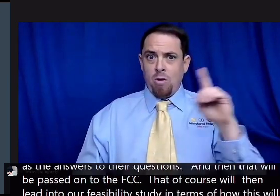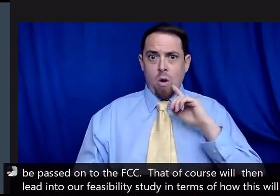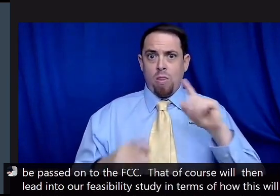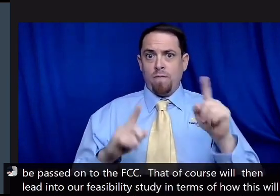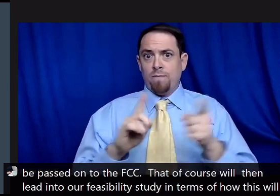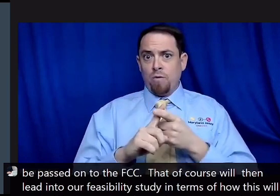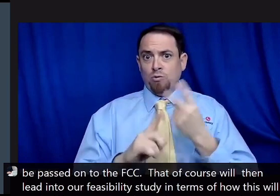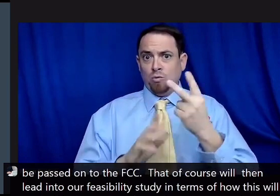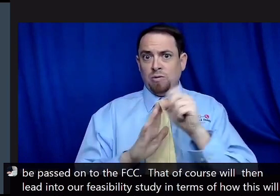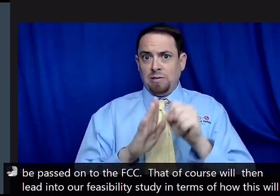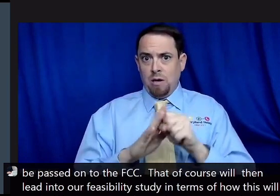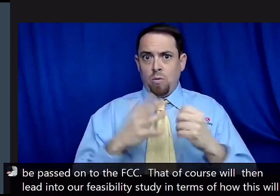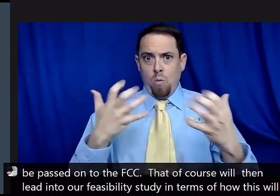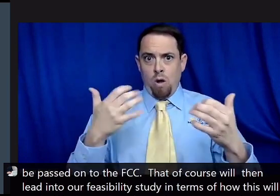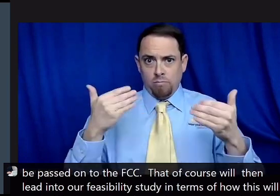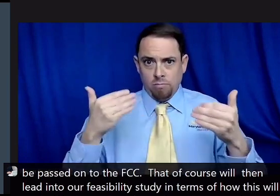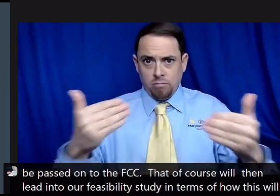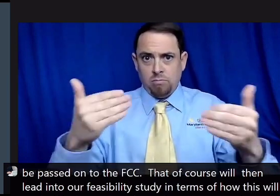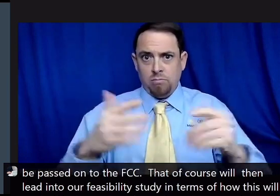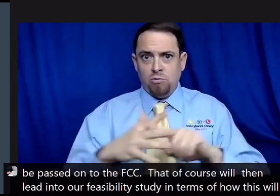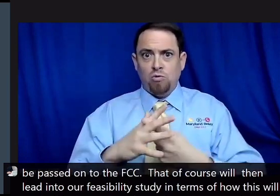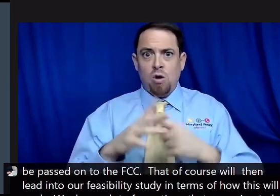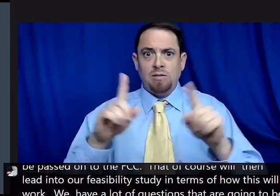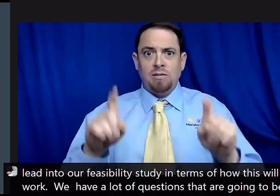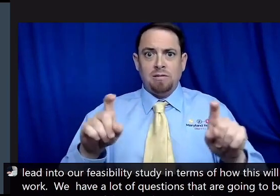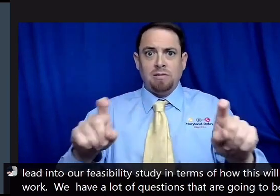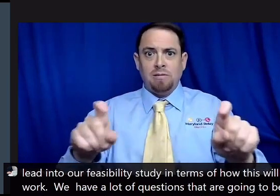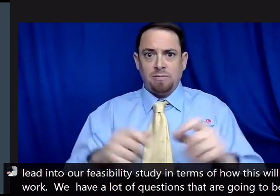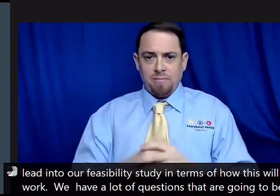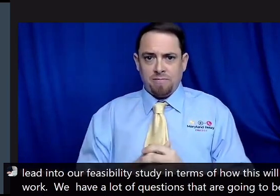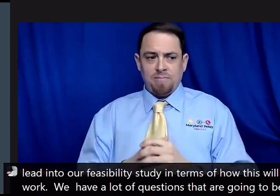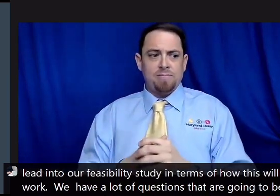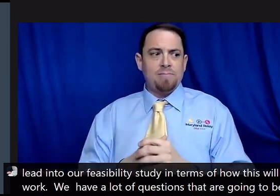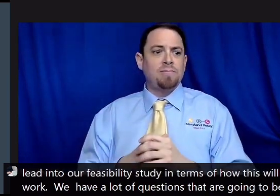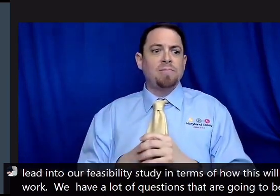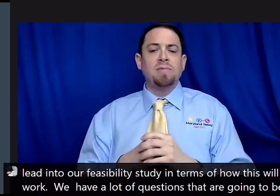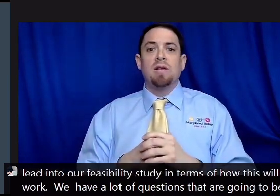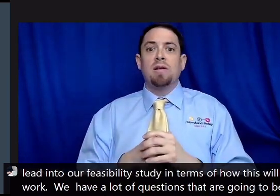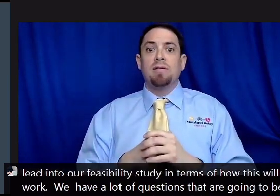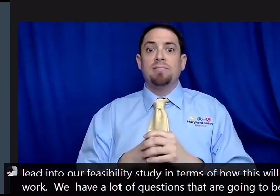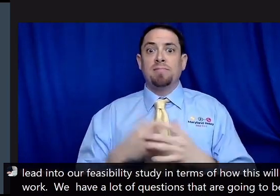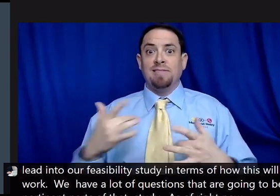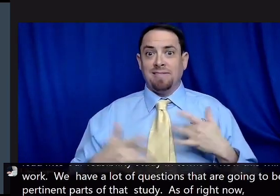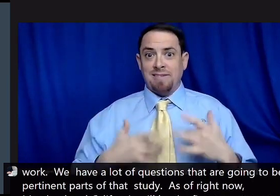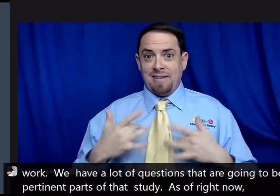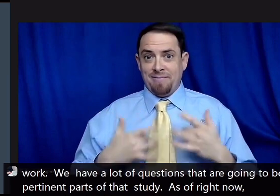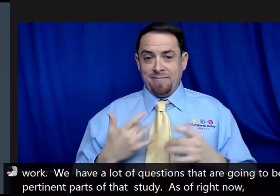As of right now, Maryland and California are going to be the first two states who are going to move forward with the piloting,